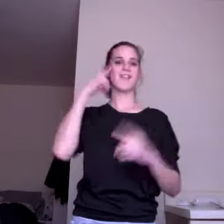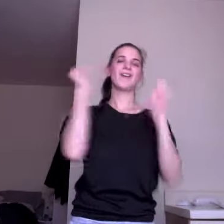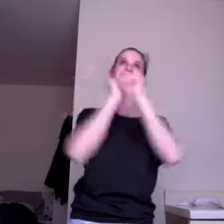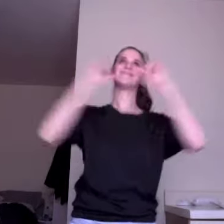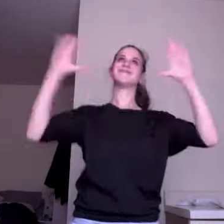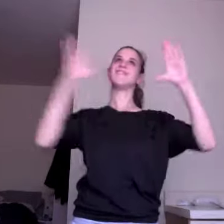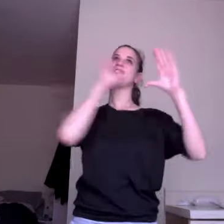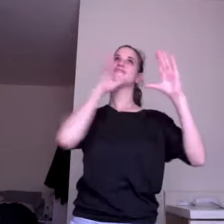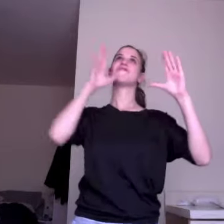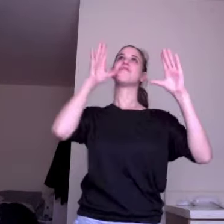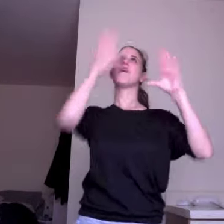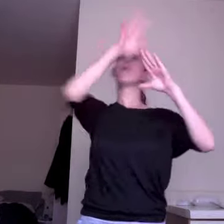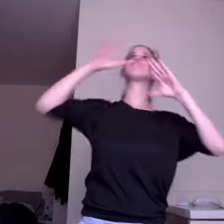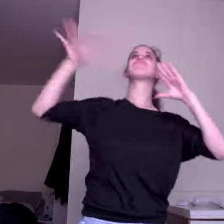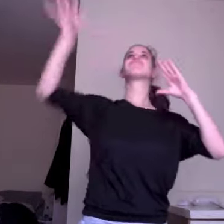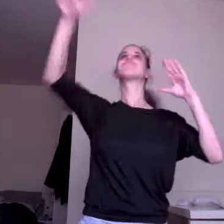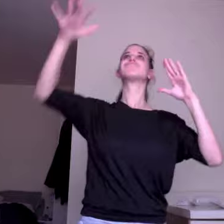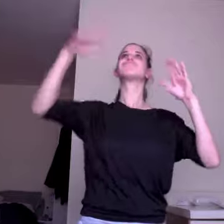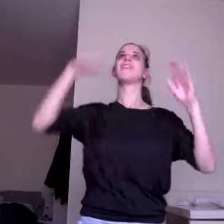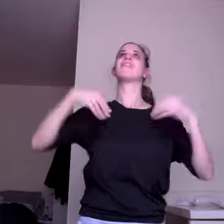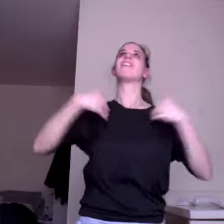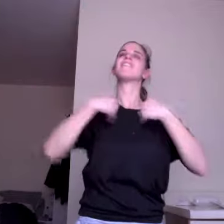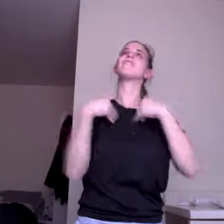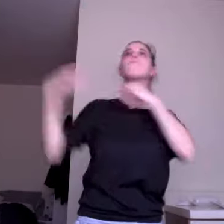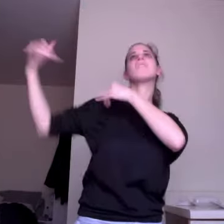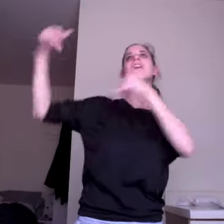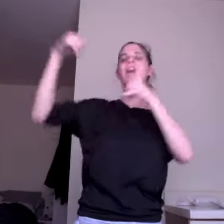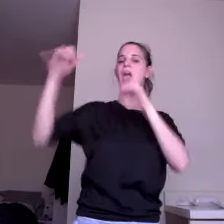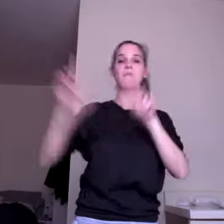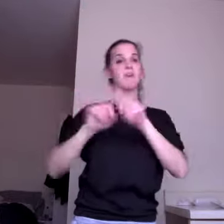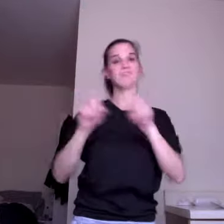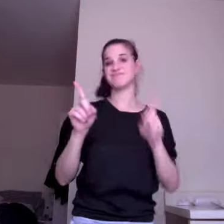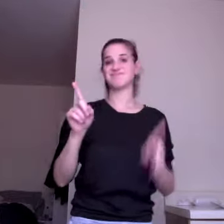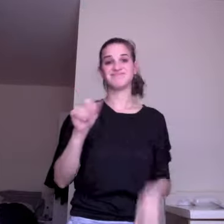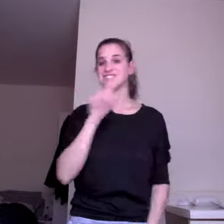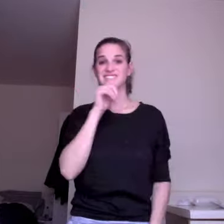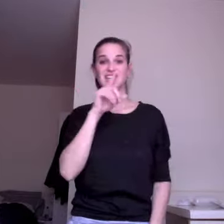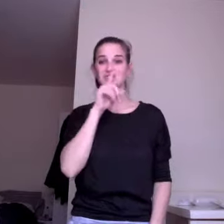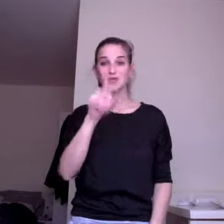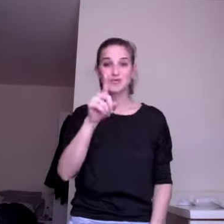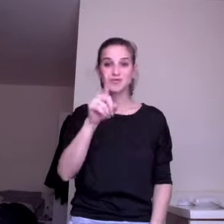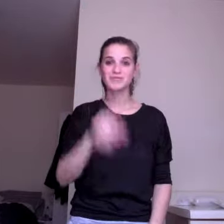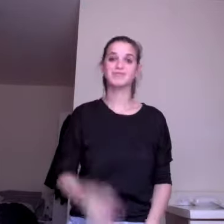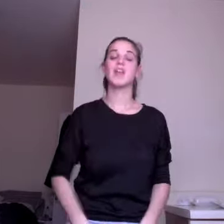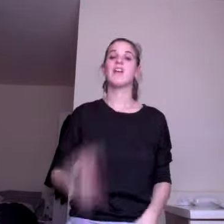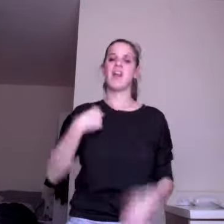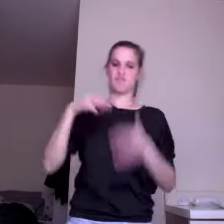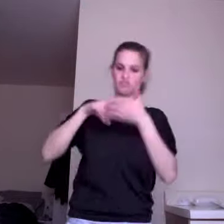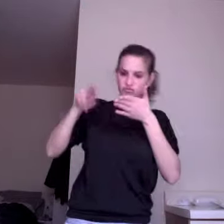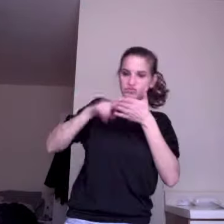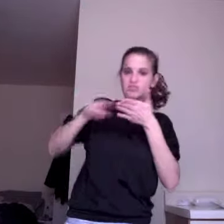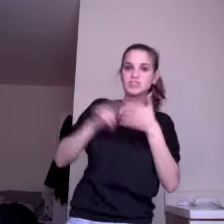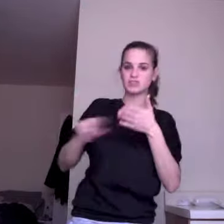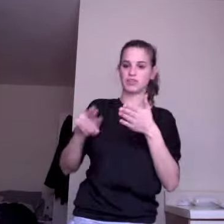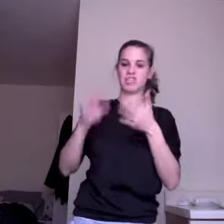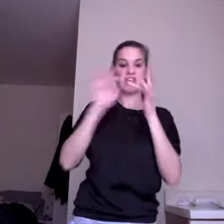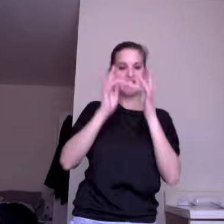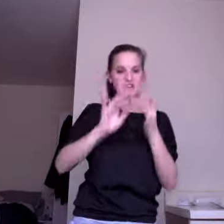I discovered was this is not true. I began to look into this stuff on the internet, in books, and in documentary films,